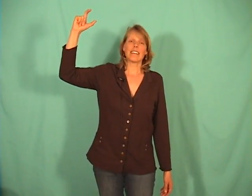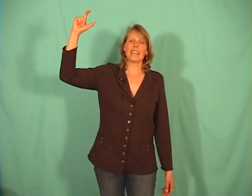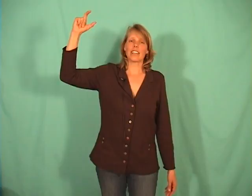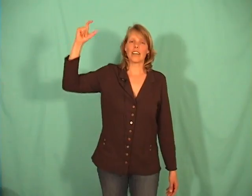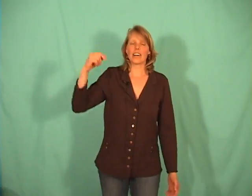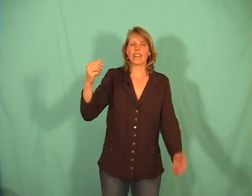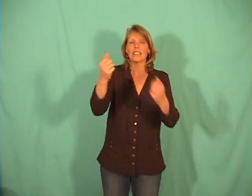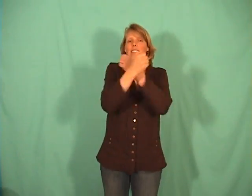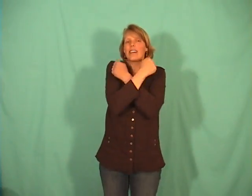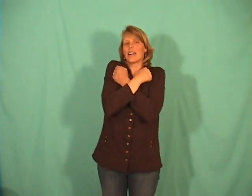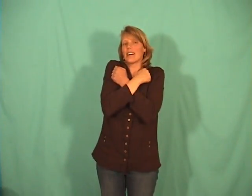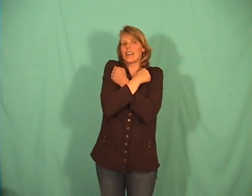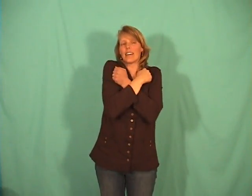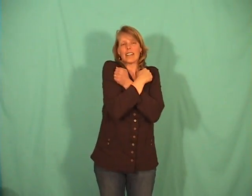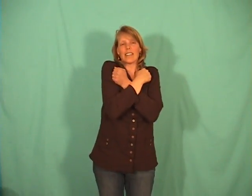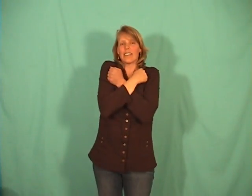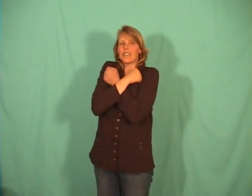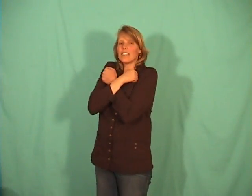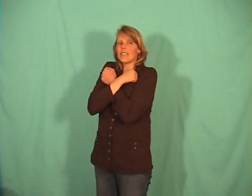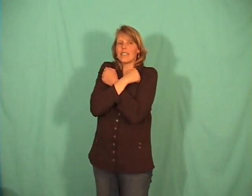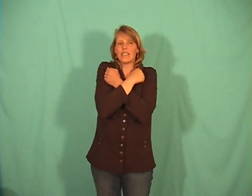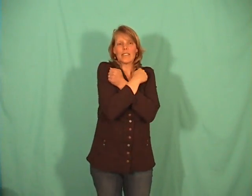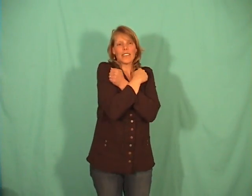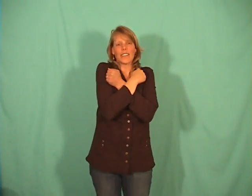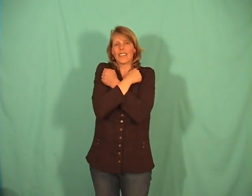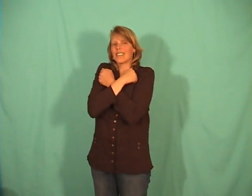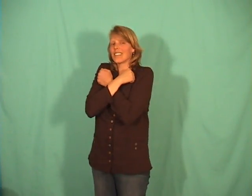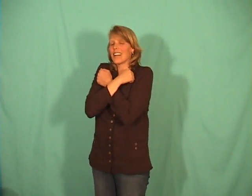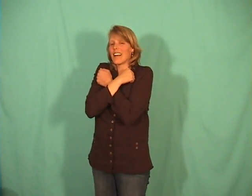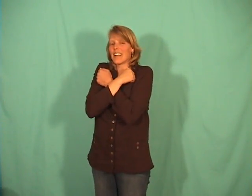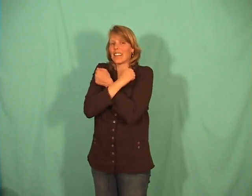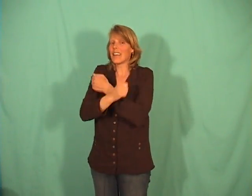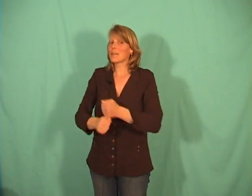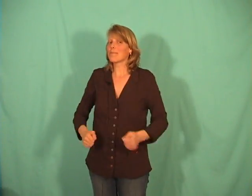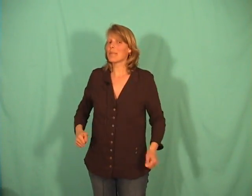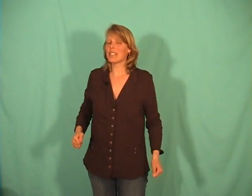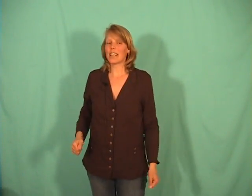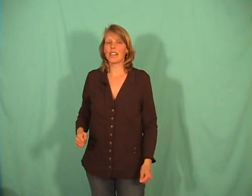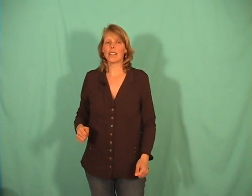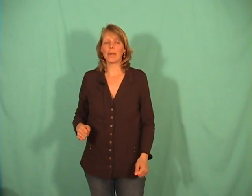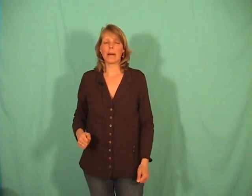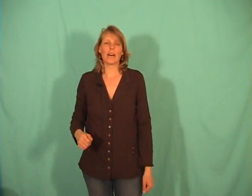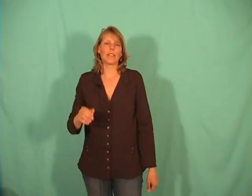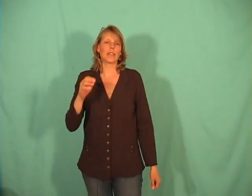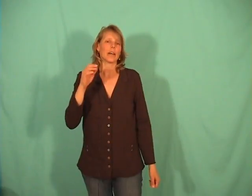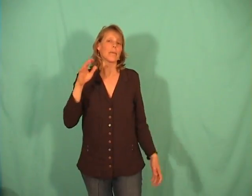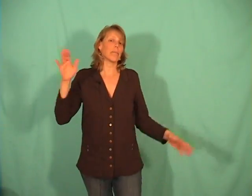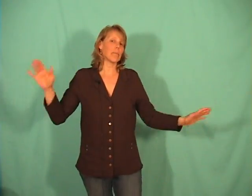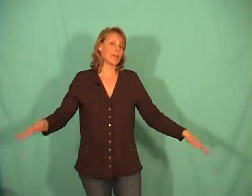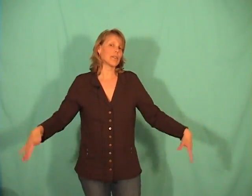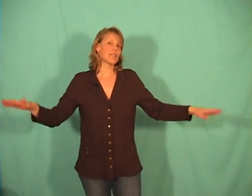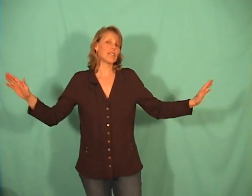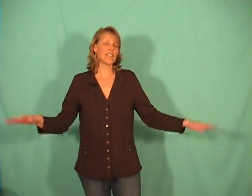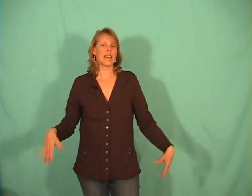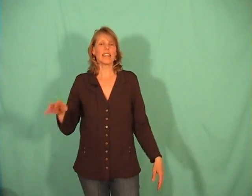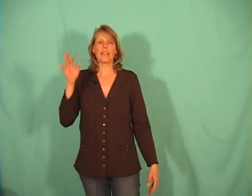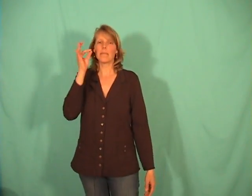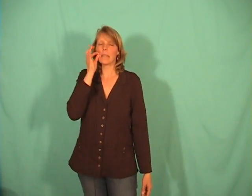thing called love. Let me tell you about the birds and the